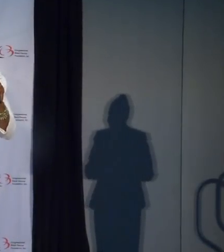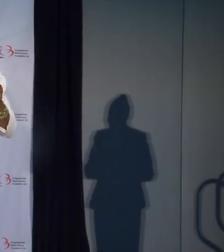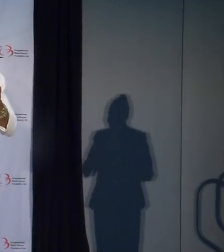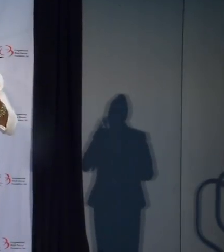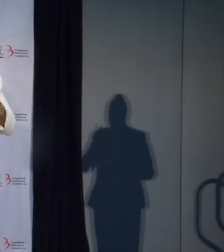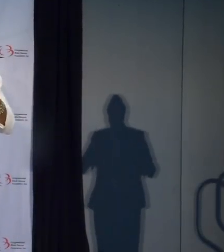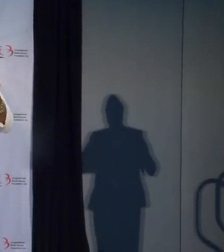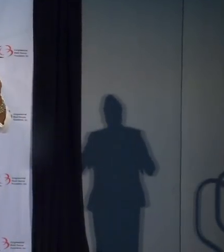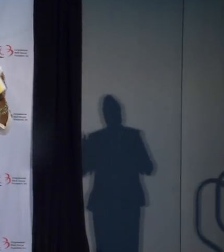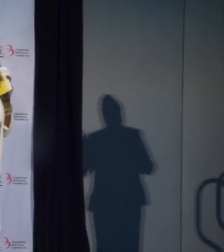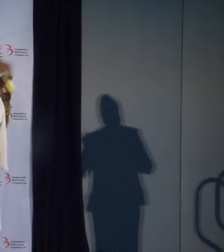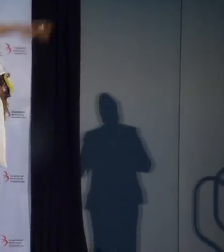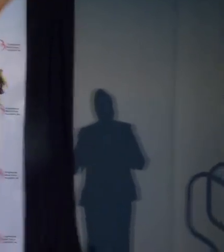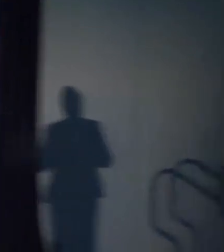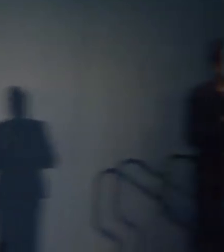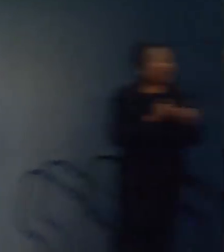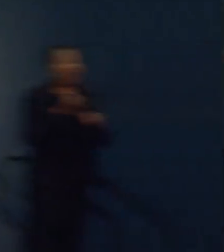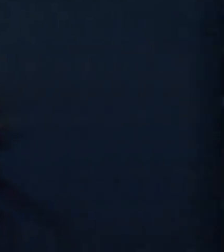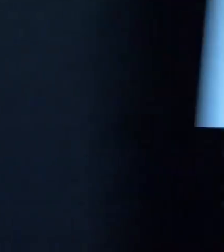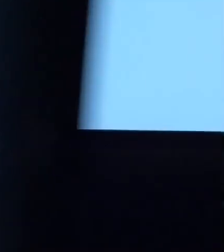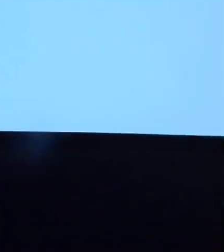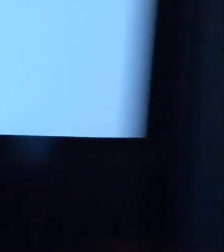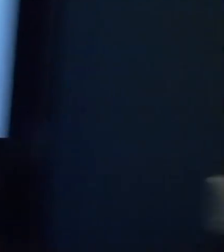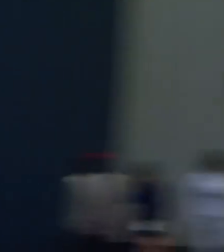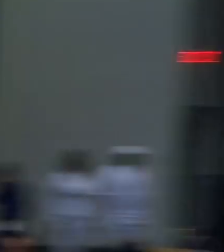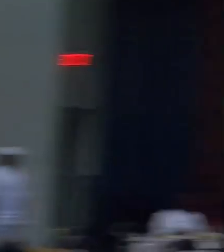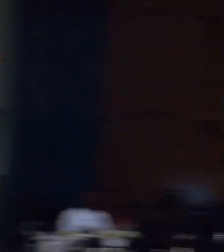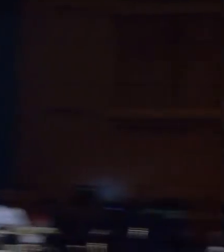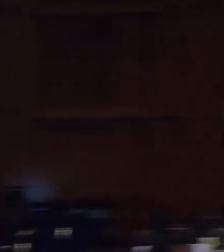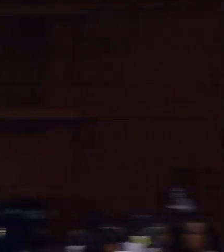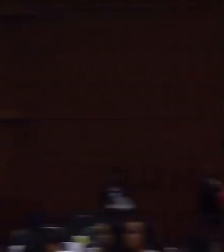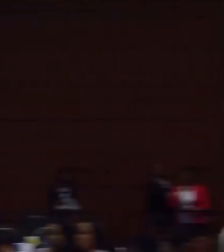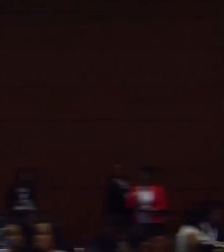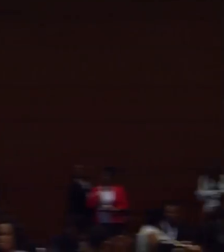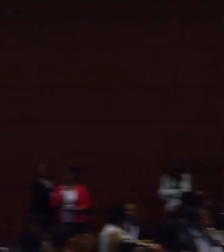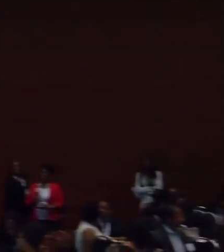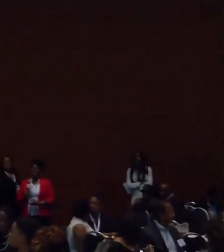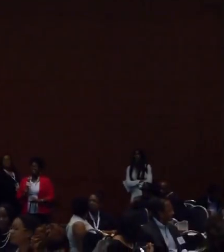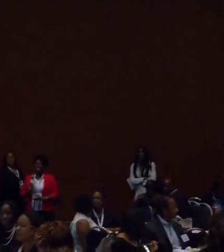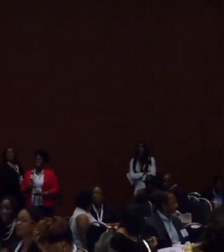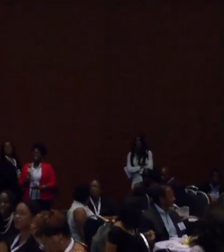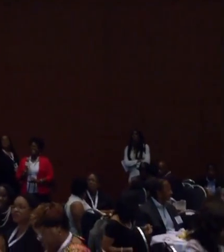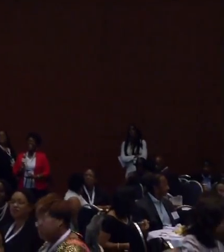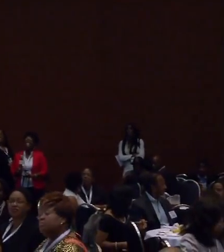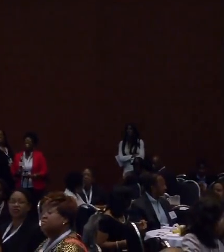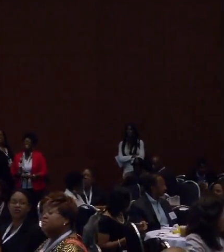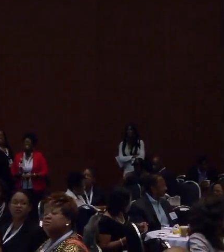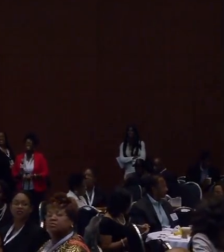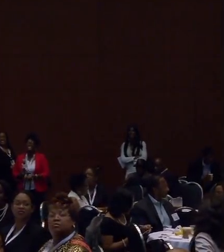I'm going. Oh, there it is. What's,